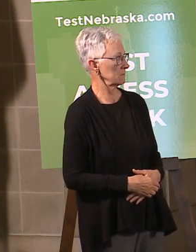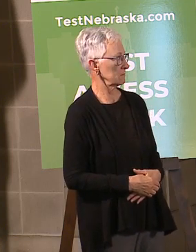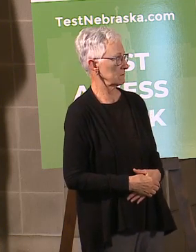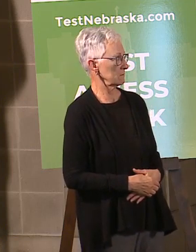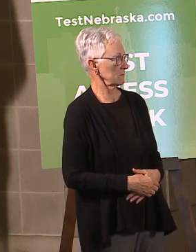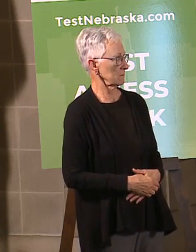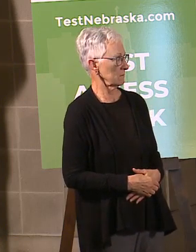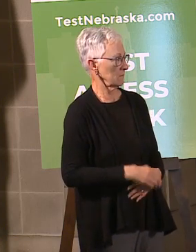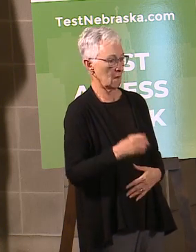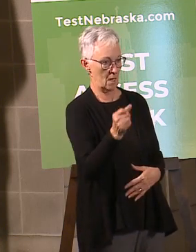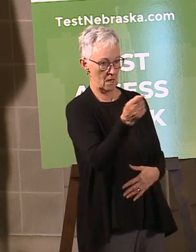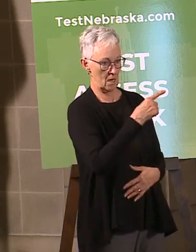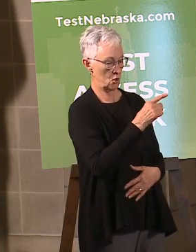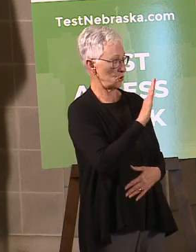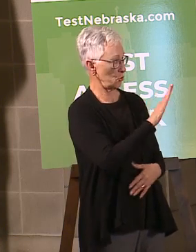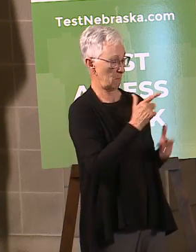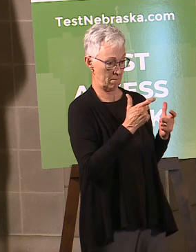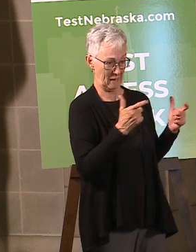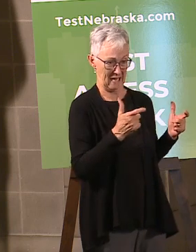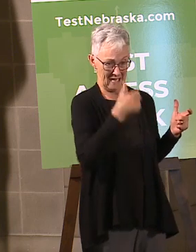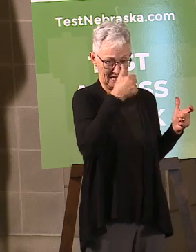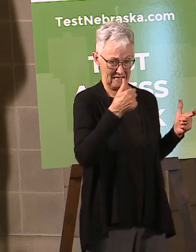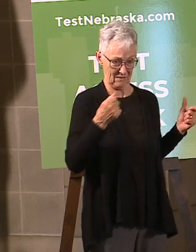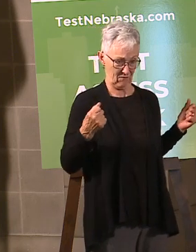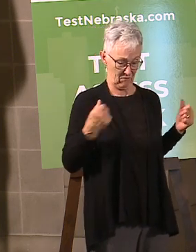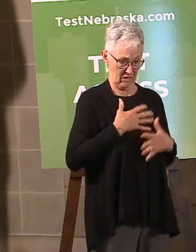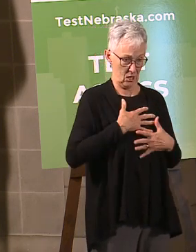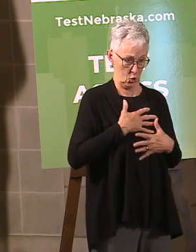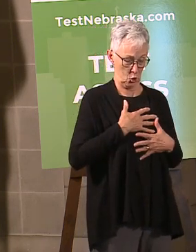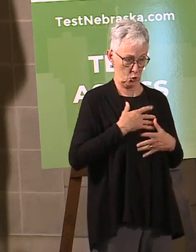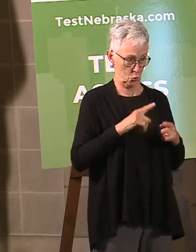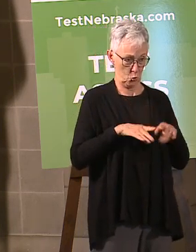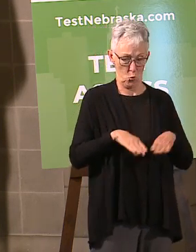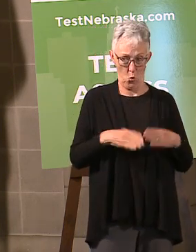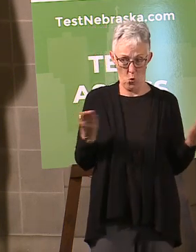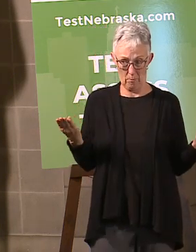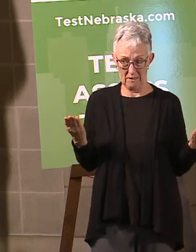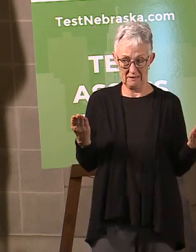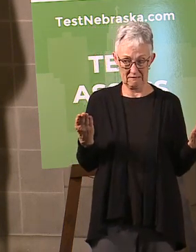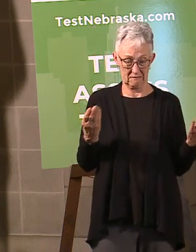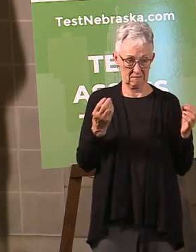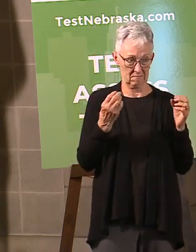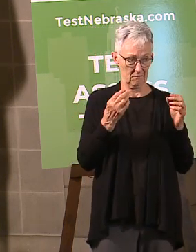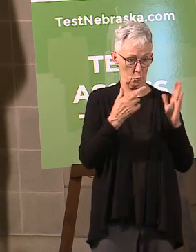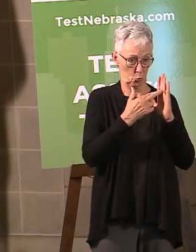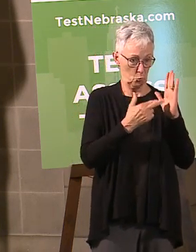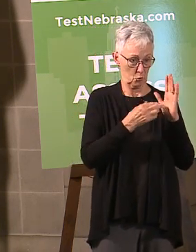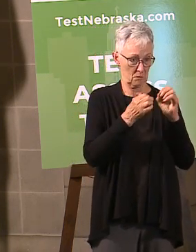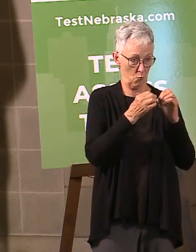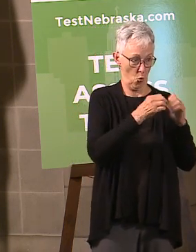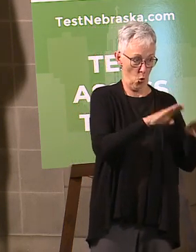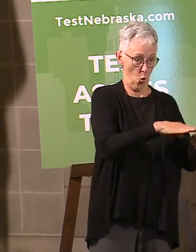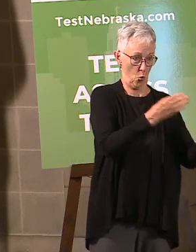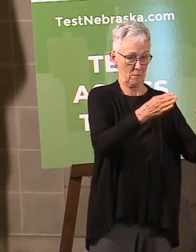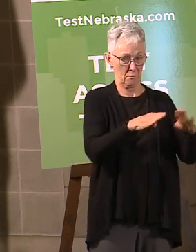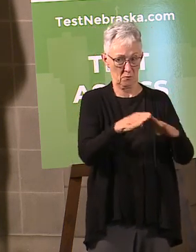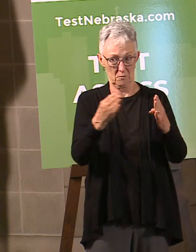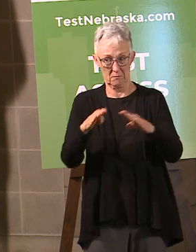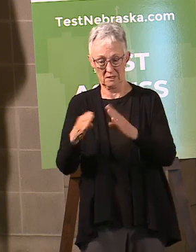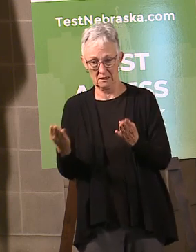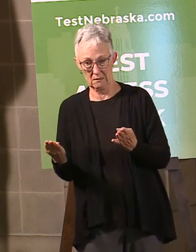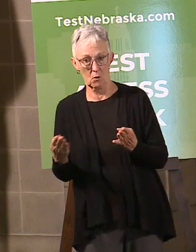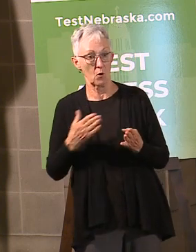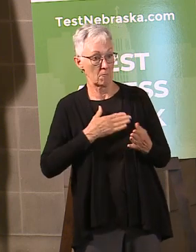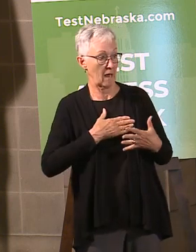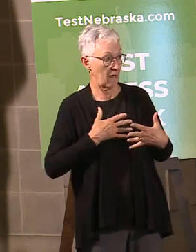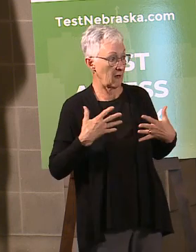restrictions? Well, so Paul just asked, what's my greatest fear with regard to relaxing these restrictions, is that, again, we just have to make sure that we're finding that right balance,